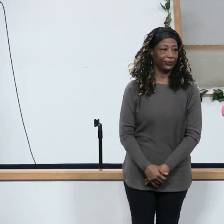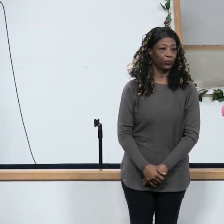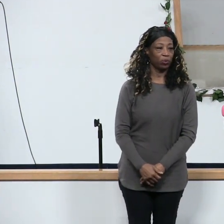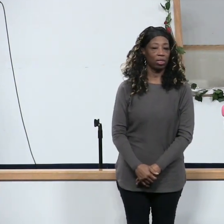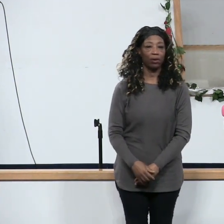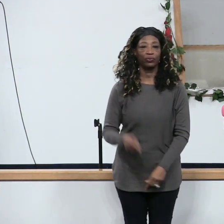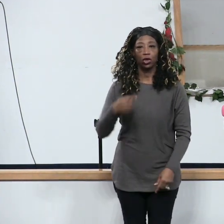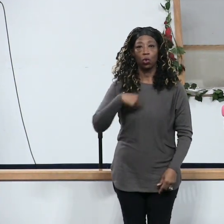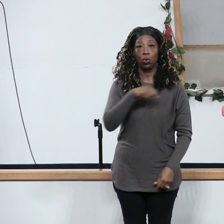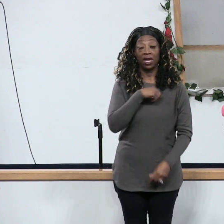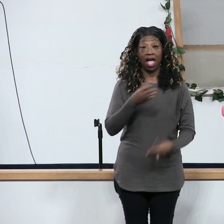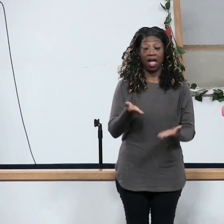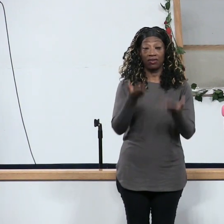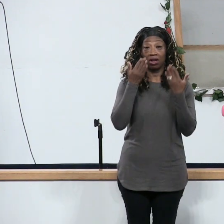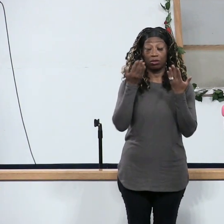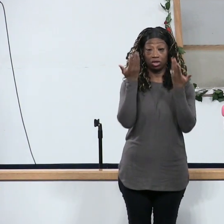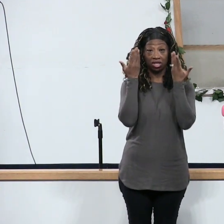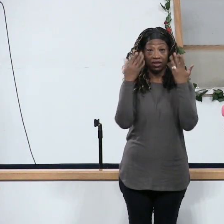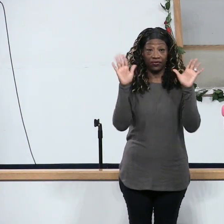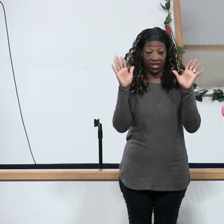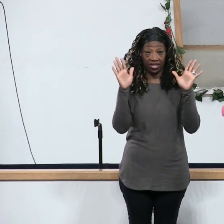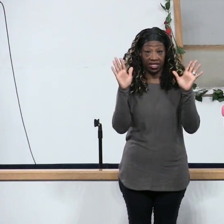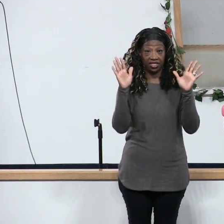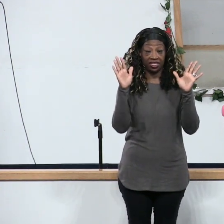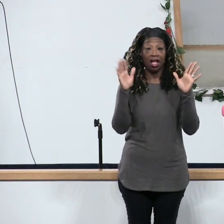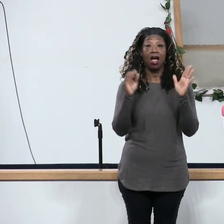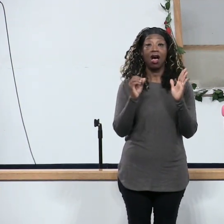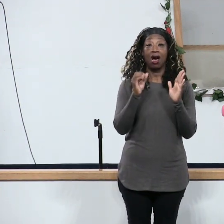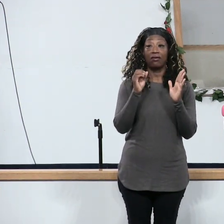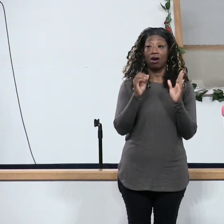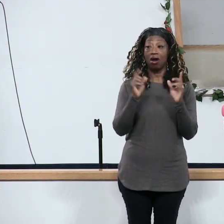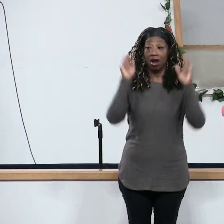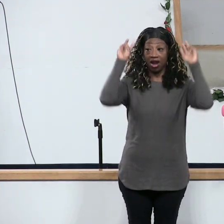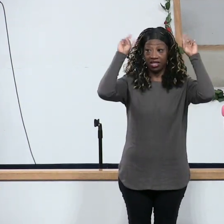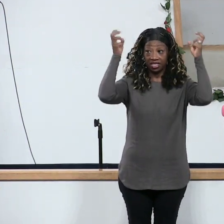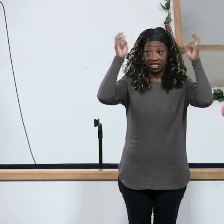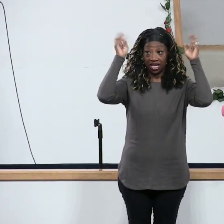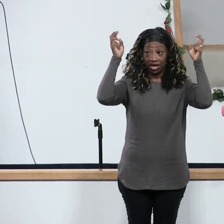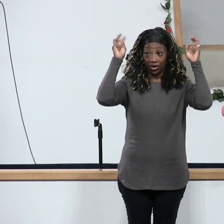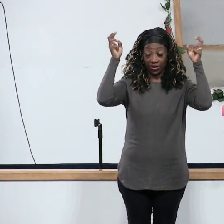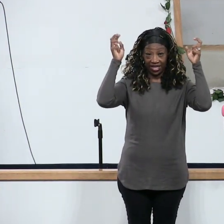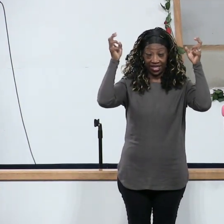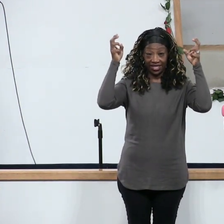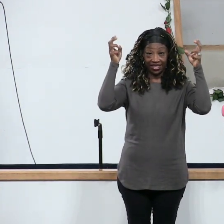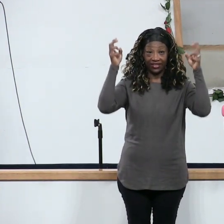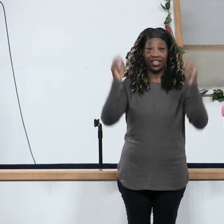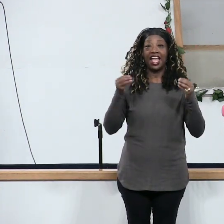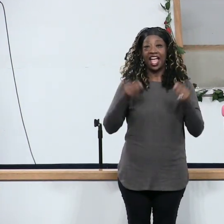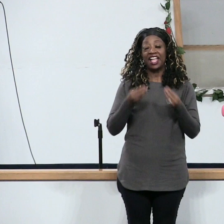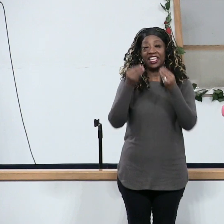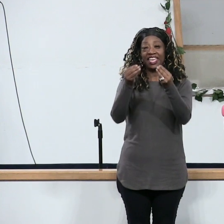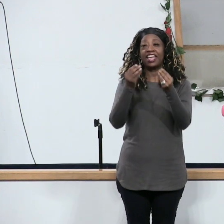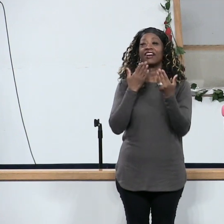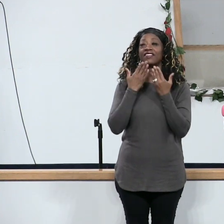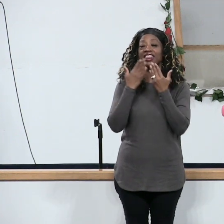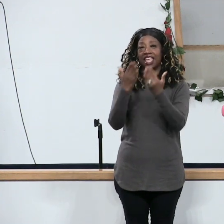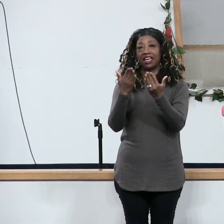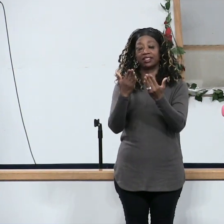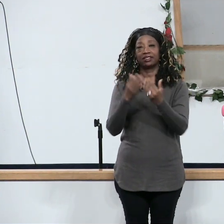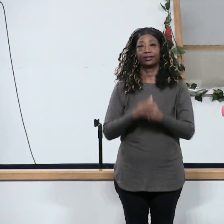So we have come to the conclusion of our sermon series, which we have entitled, Give